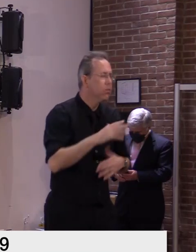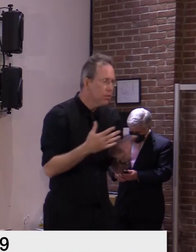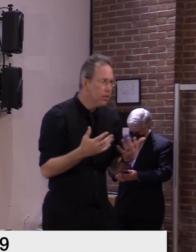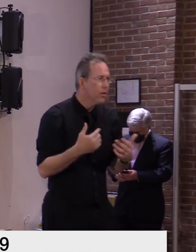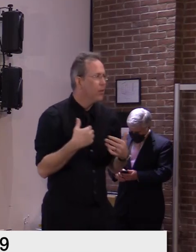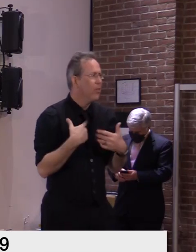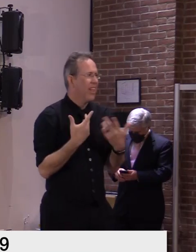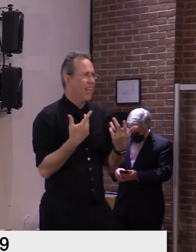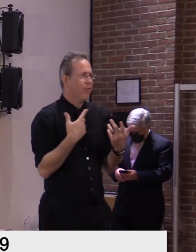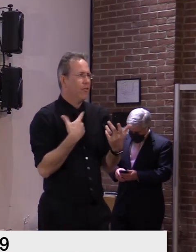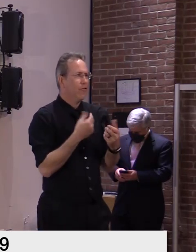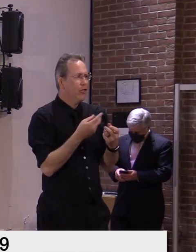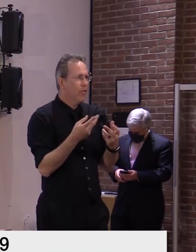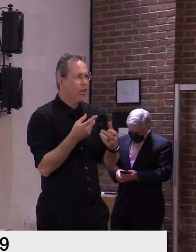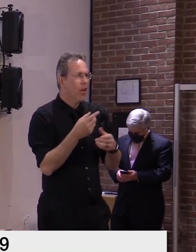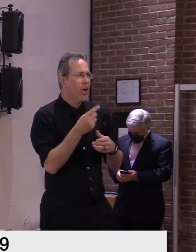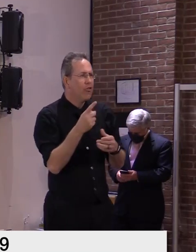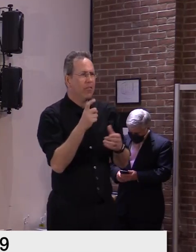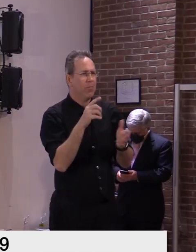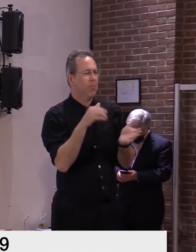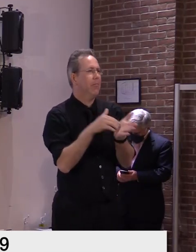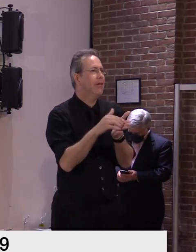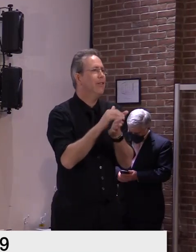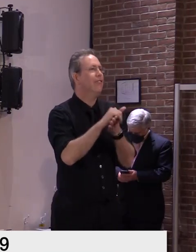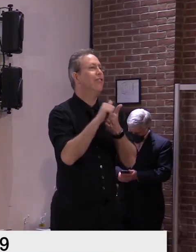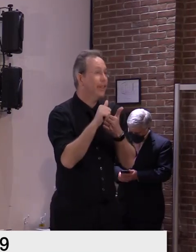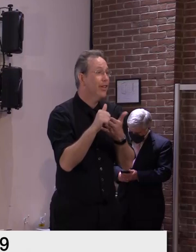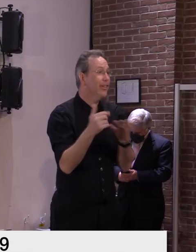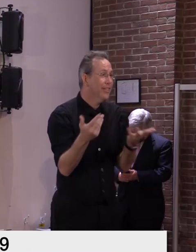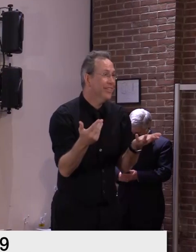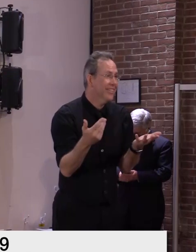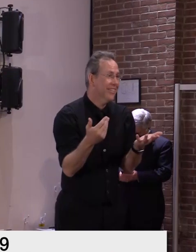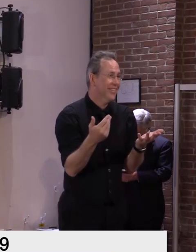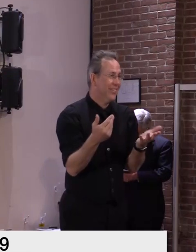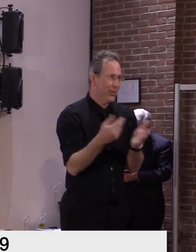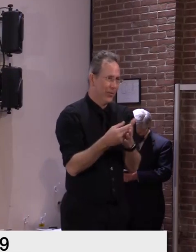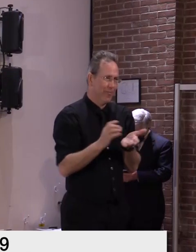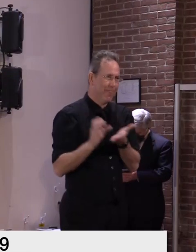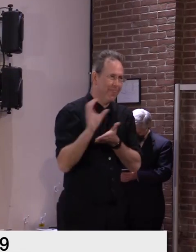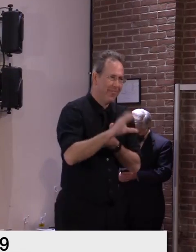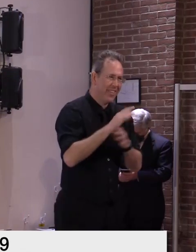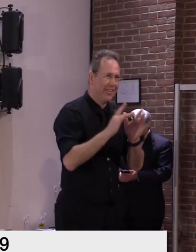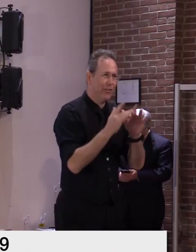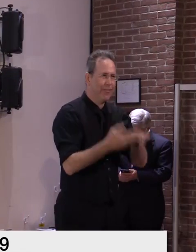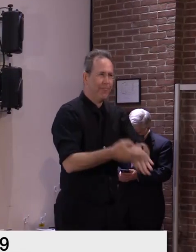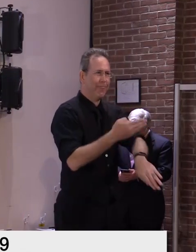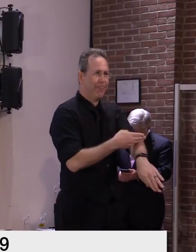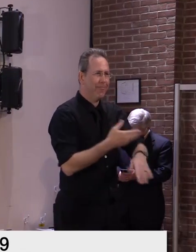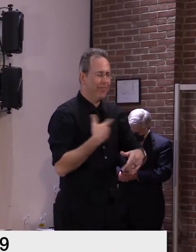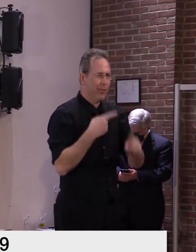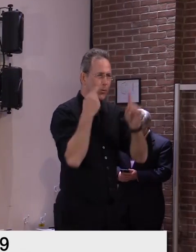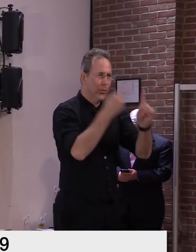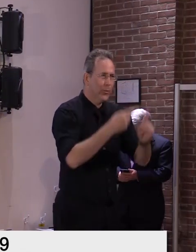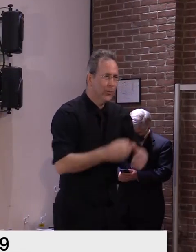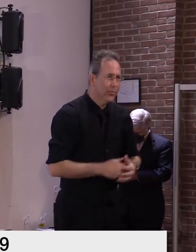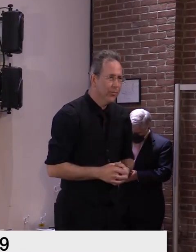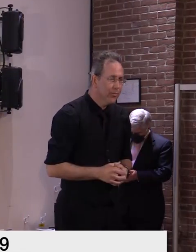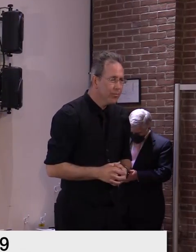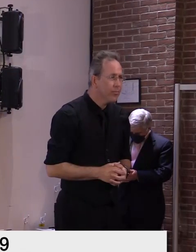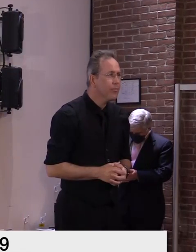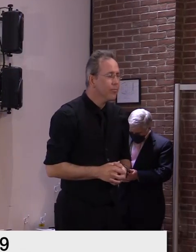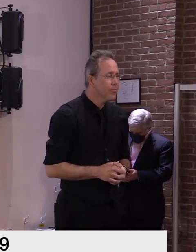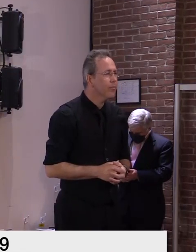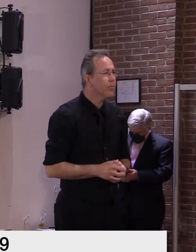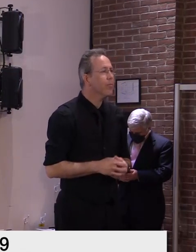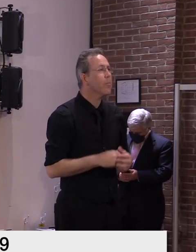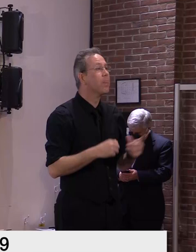So if we take advantage of this, I think we can accomplish this. Now, it's going to mean what, you know, the details do